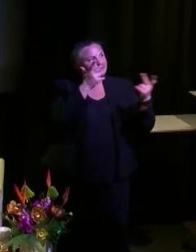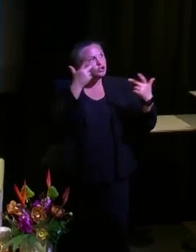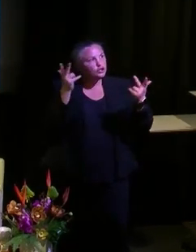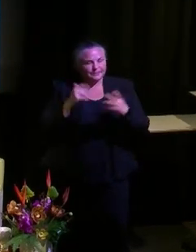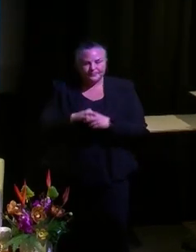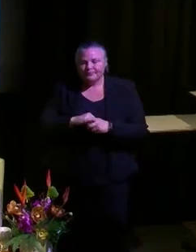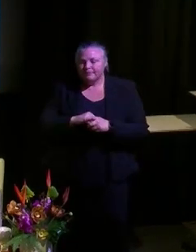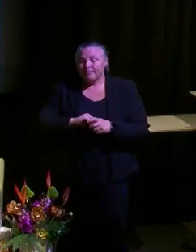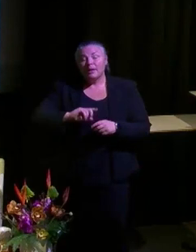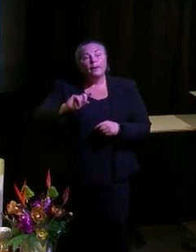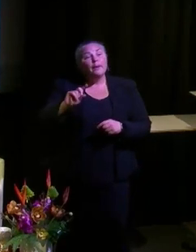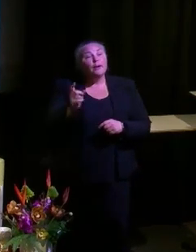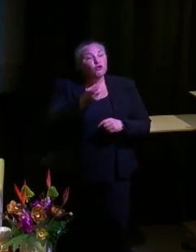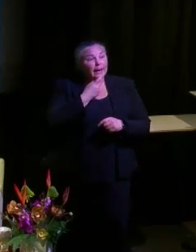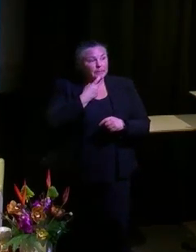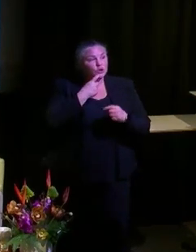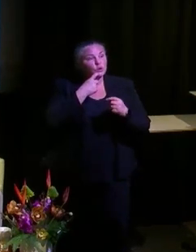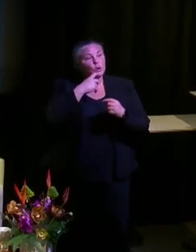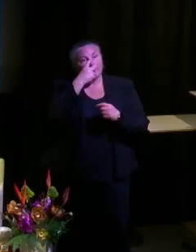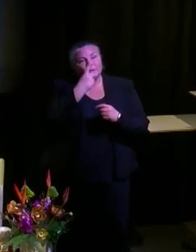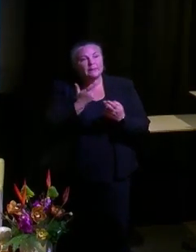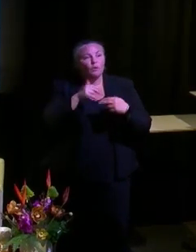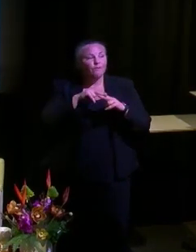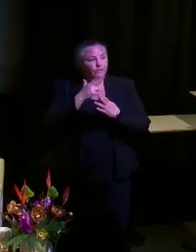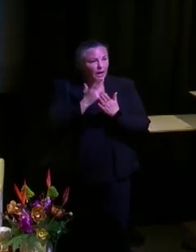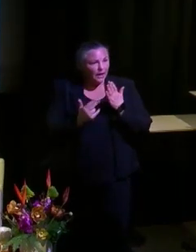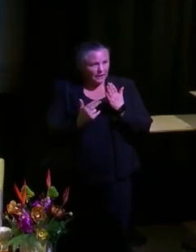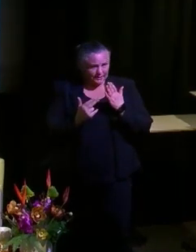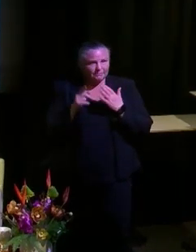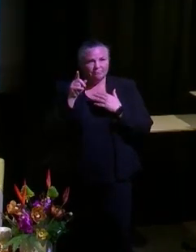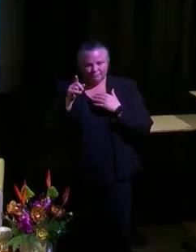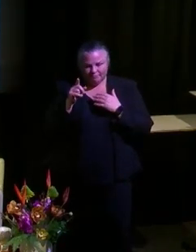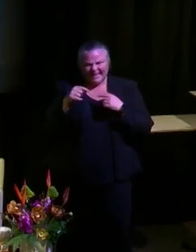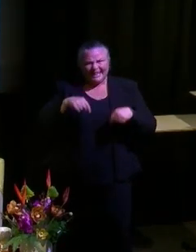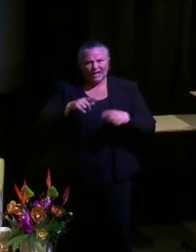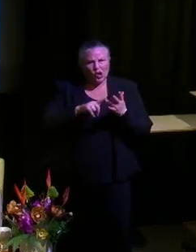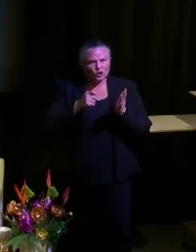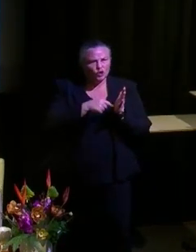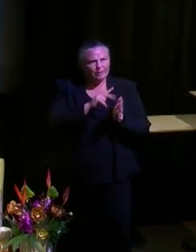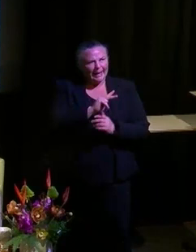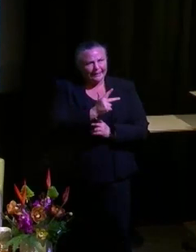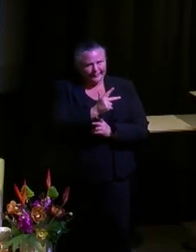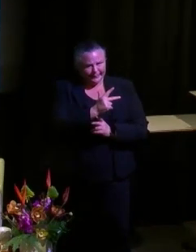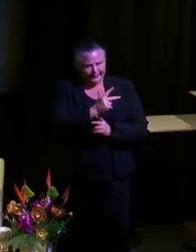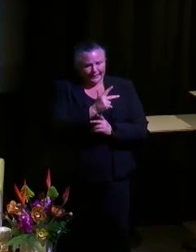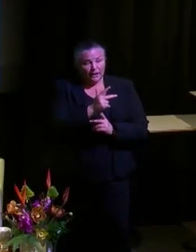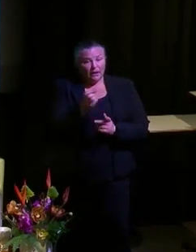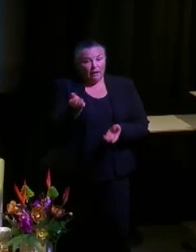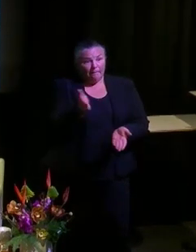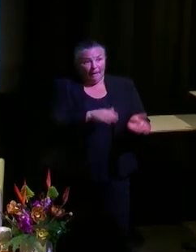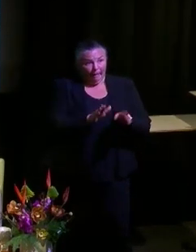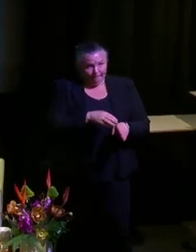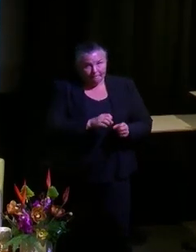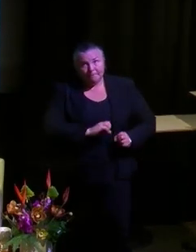next stop, and that opens in October. So it's here until October, I believe, the 8th. And then it heads up